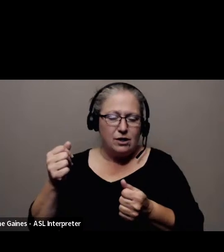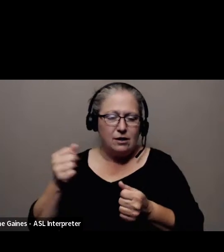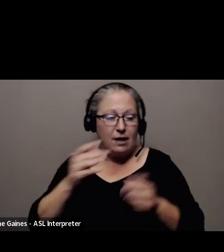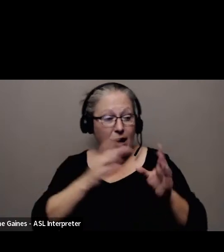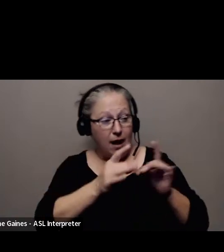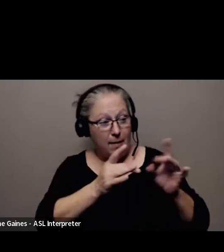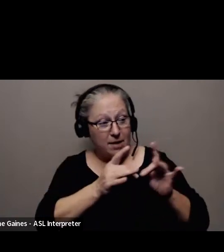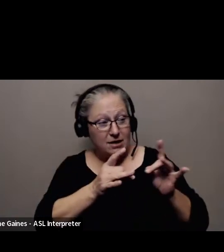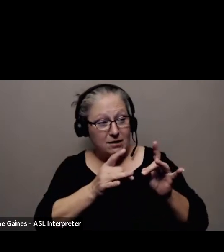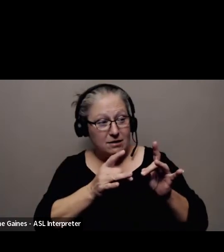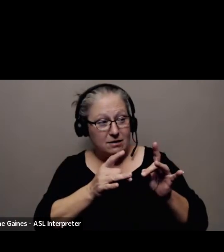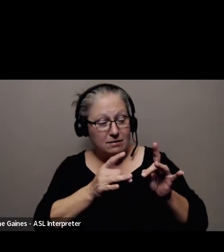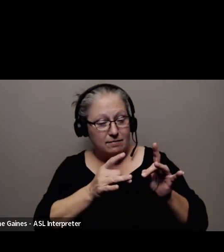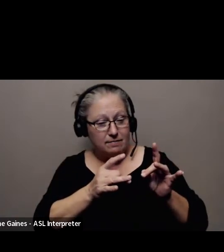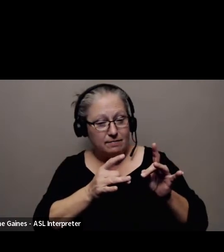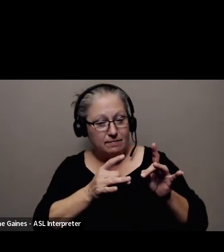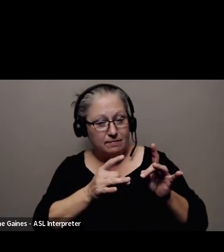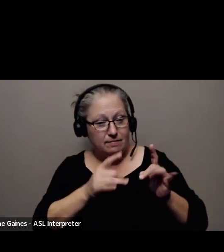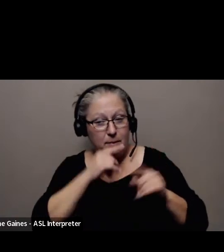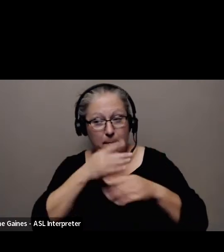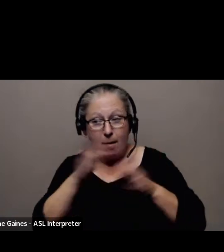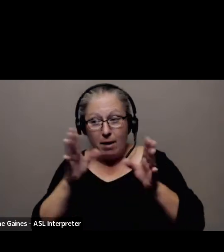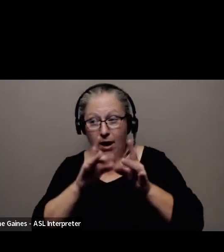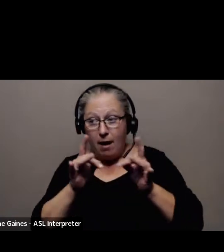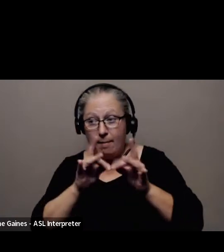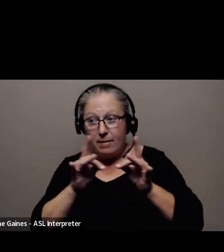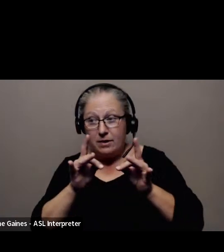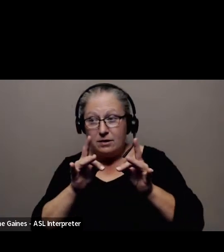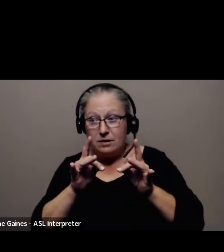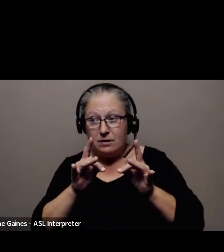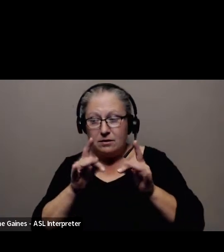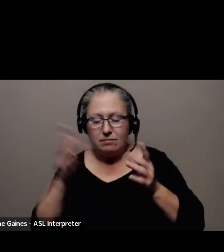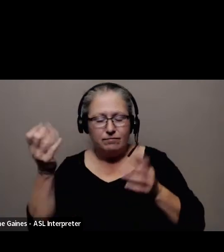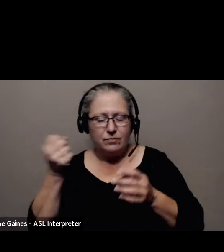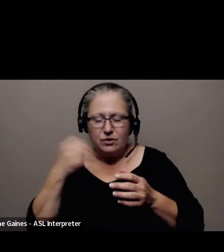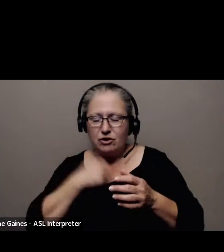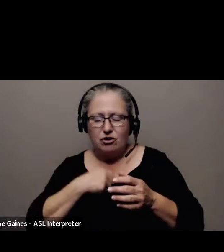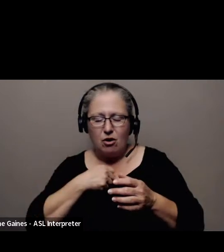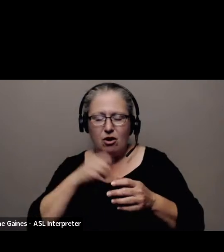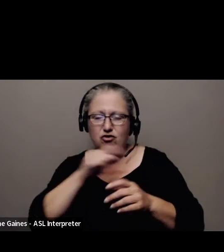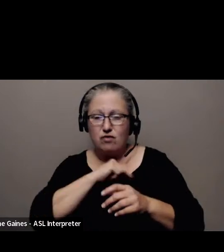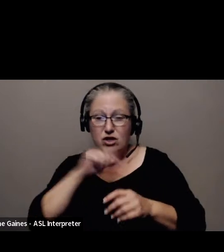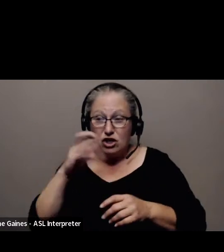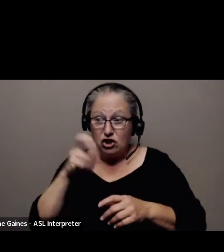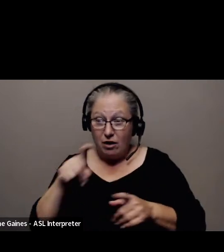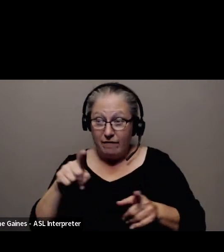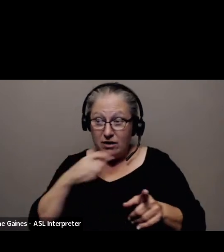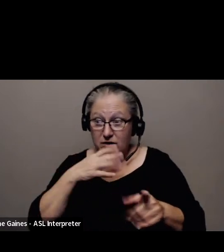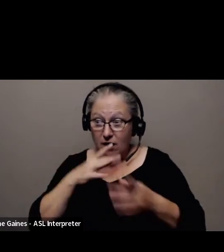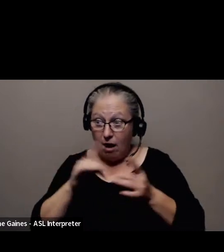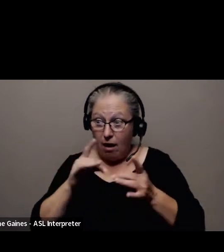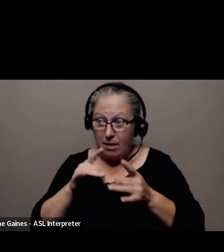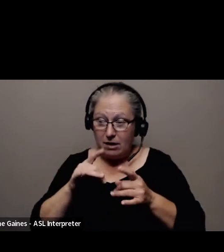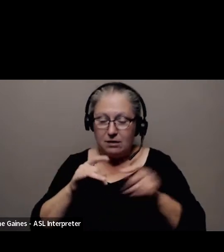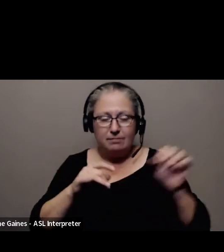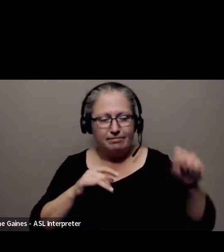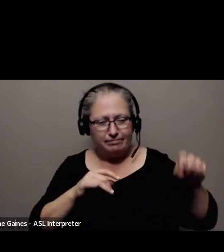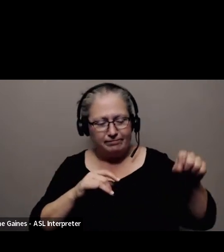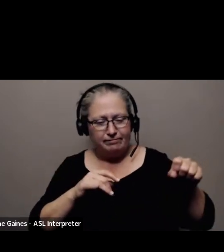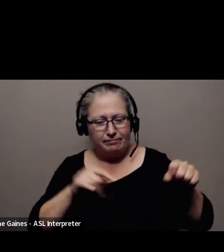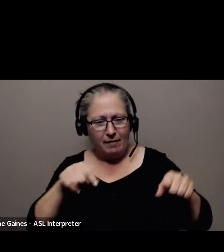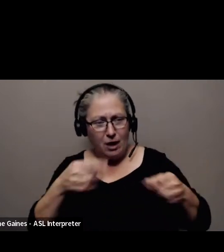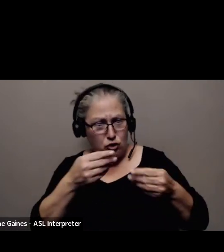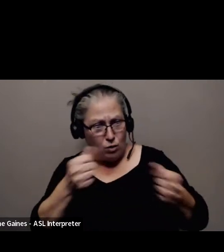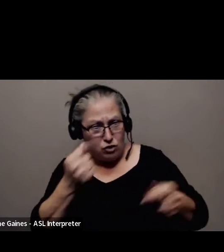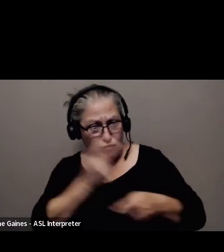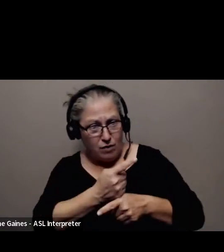Comments? Public comments? Wait, sorry, trustee Chavez, do you have a comment? So this is the resolution,